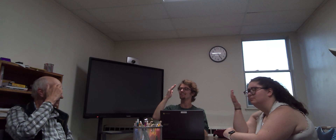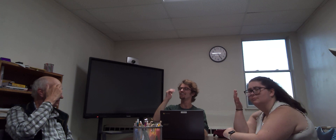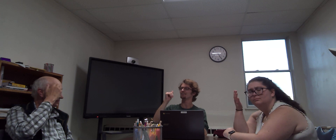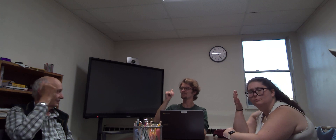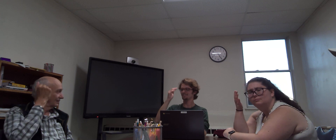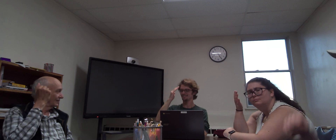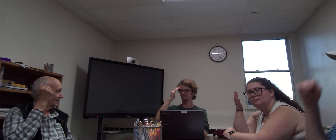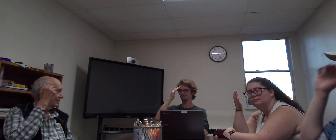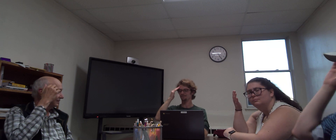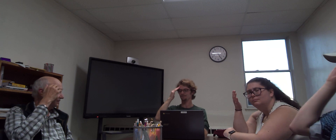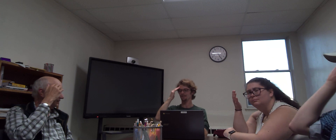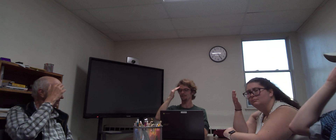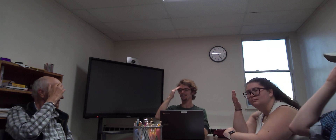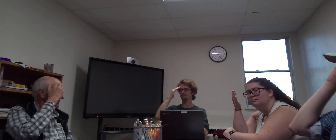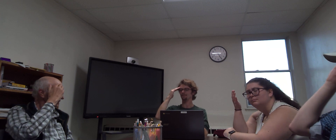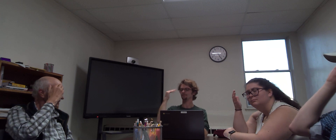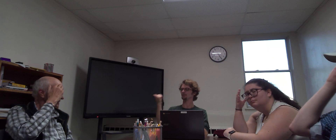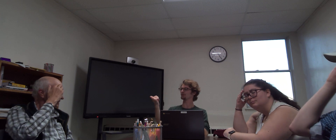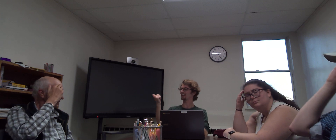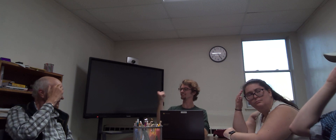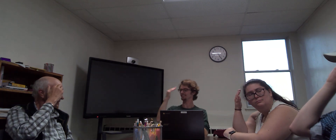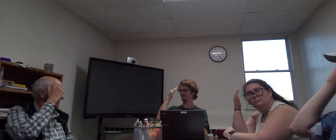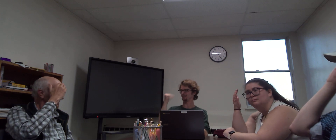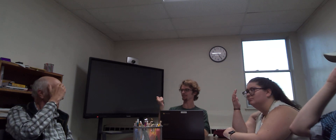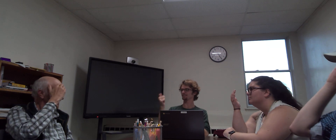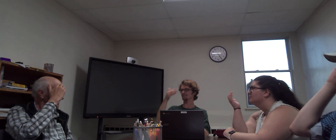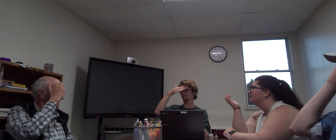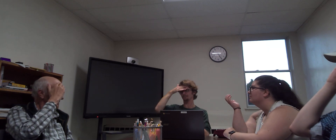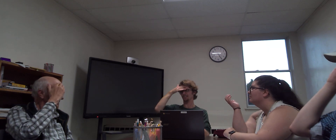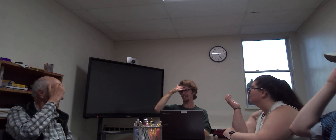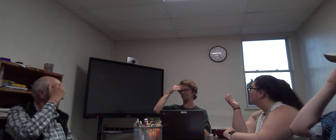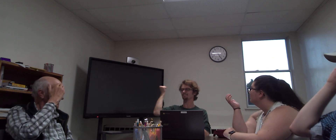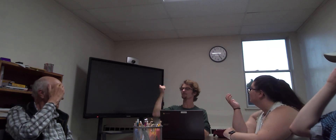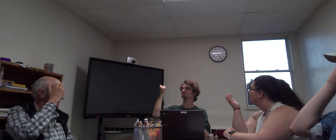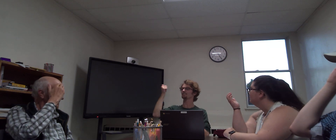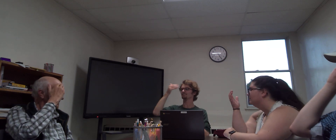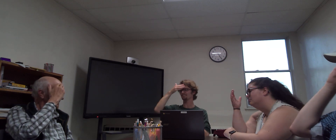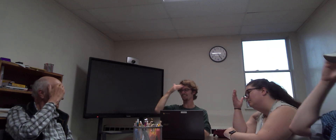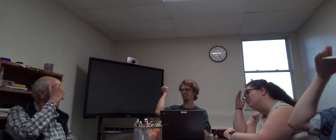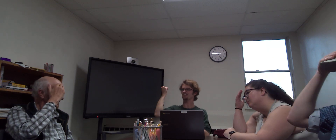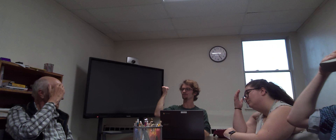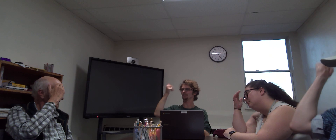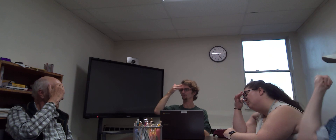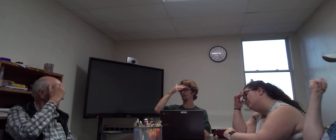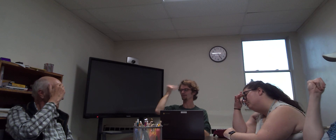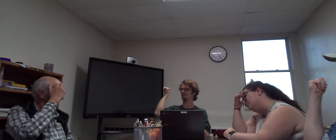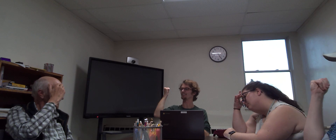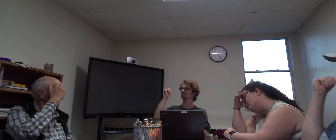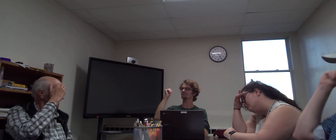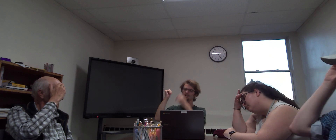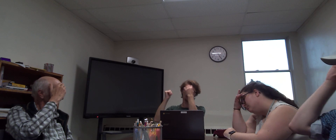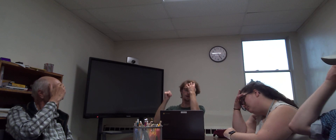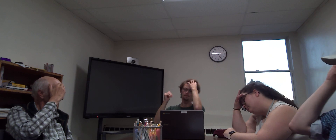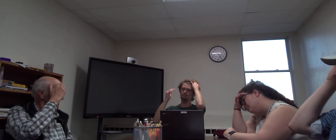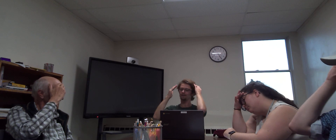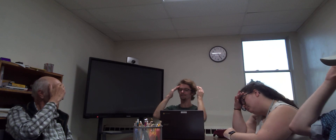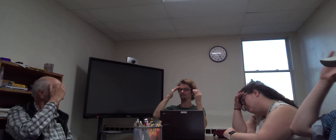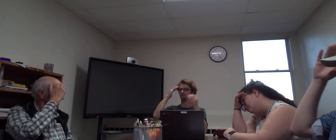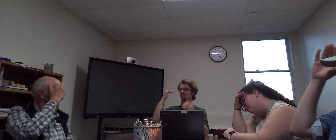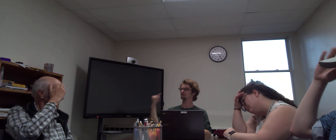Yeah, well, a comment, don't end it here, because forget looks like that, where you Oh. wipe your mind, but you end